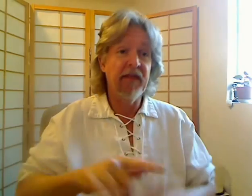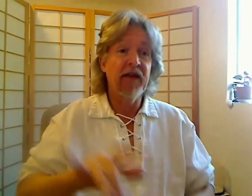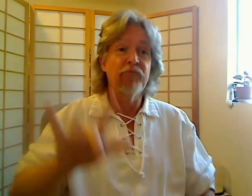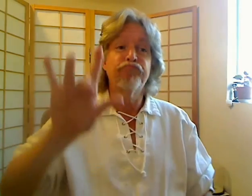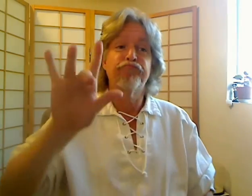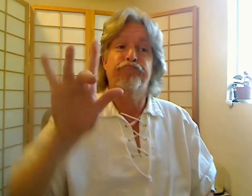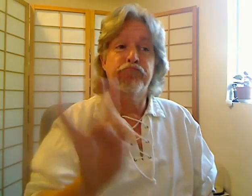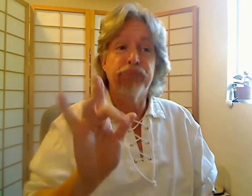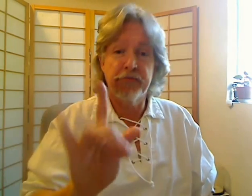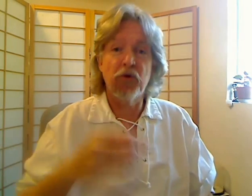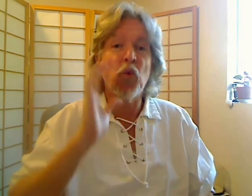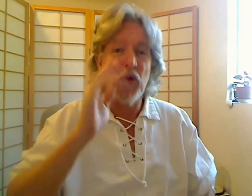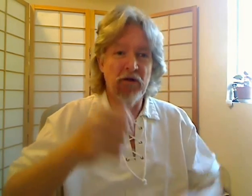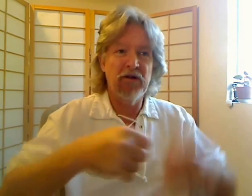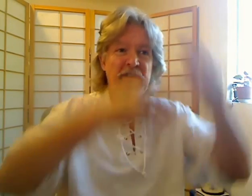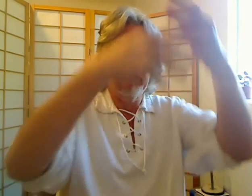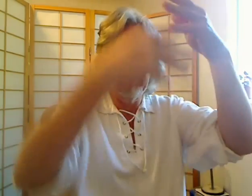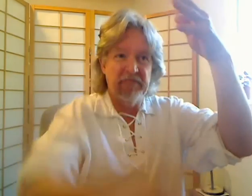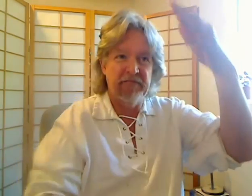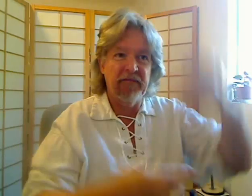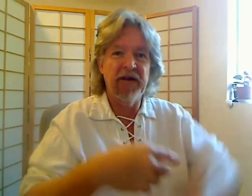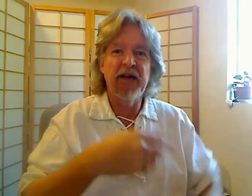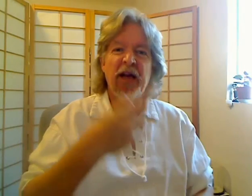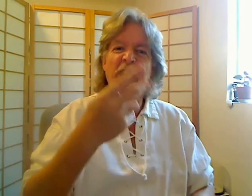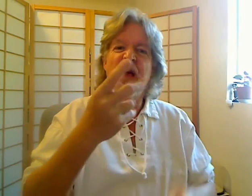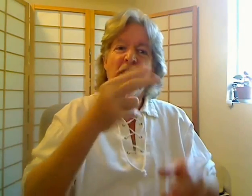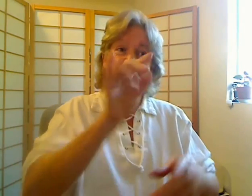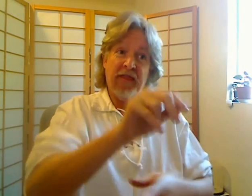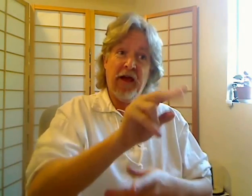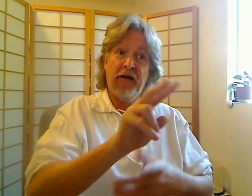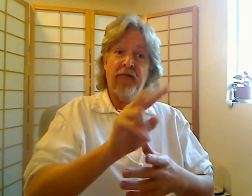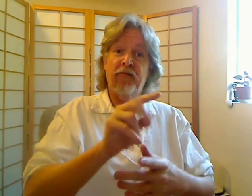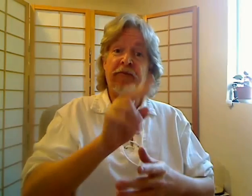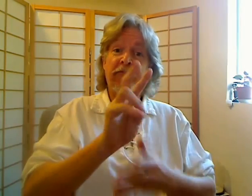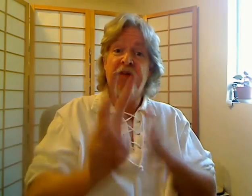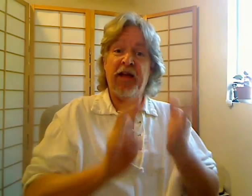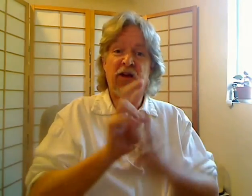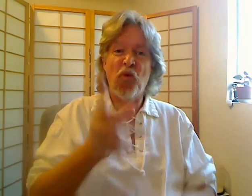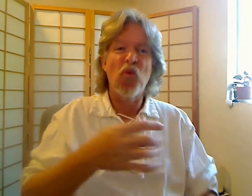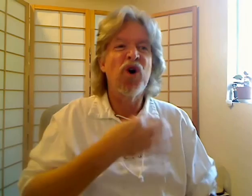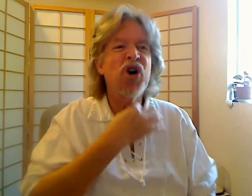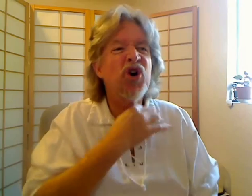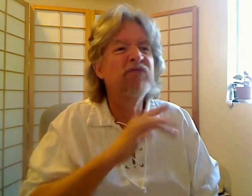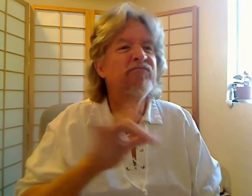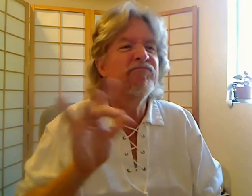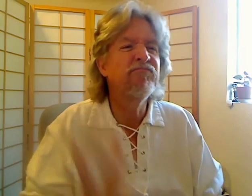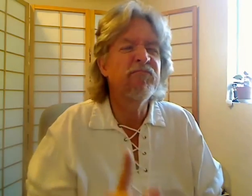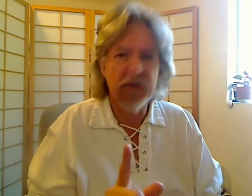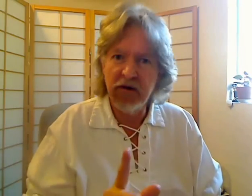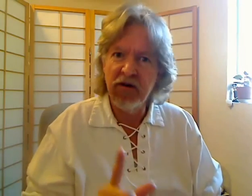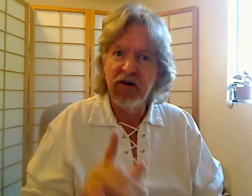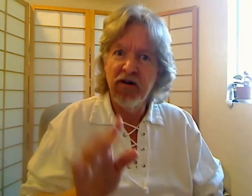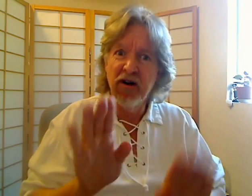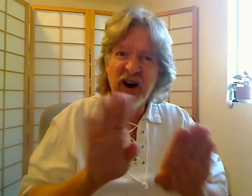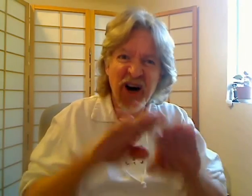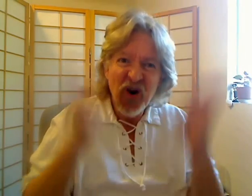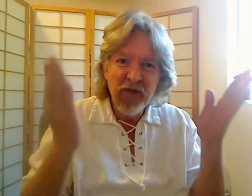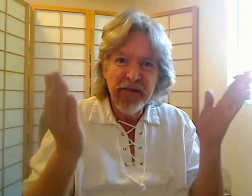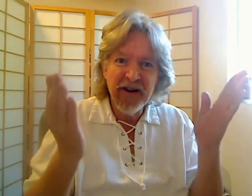I to the T, T to the B, B to the U, double the L. Me, I'ma sell like ice cream in hell. This is my peoples, is locked up in jail. I'ma succeed, I'm never gon' fail.